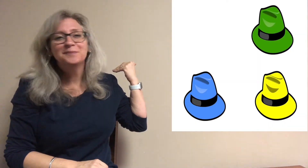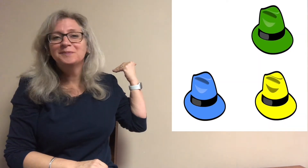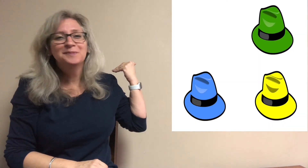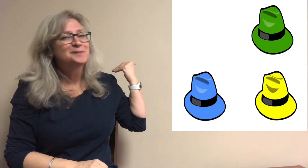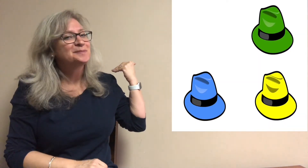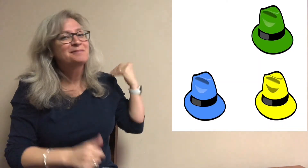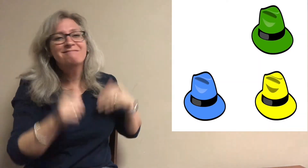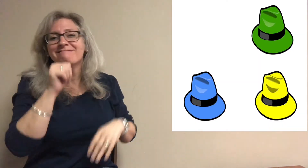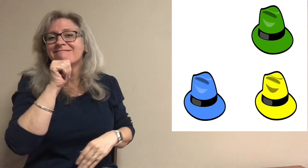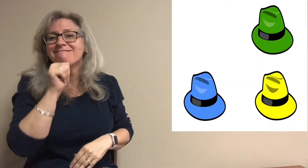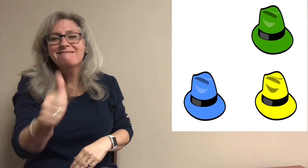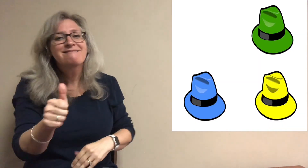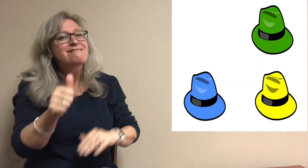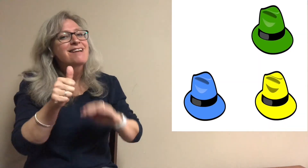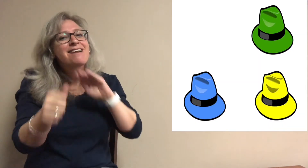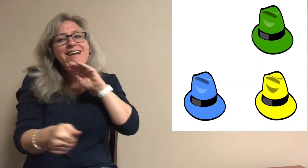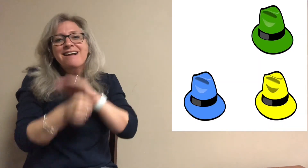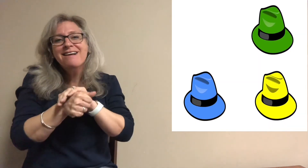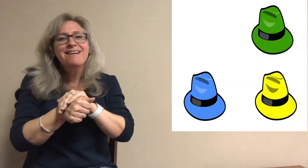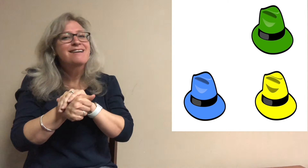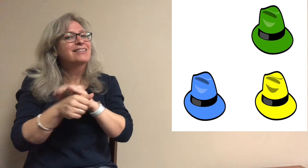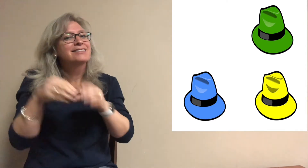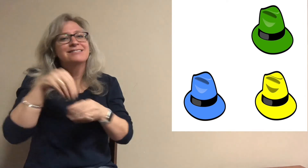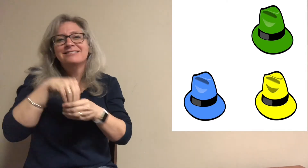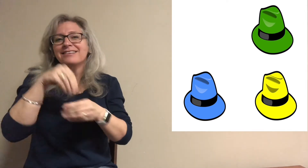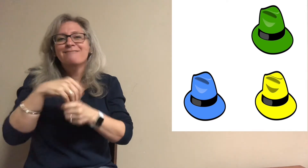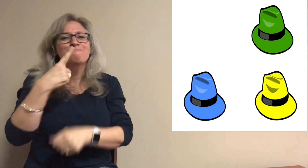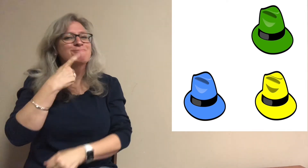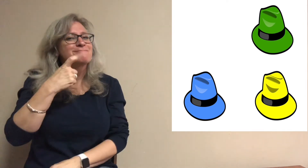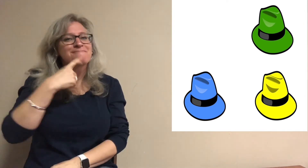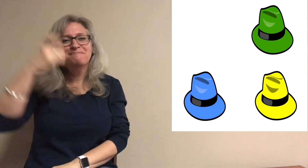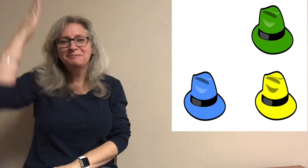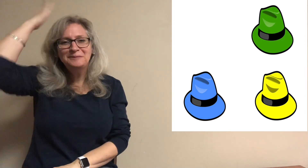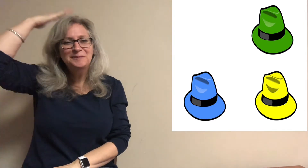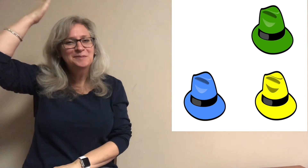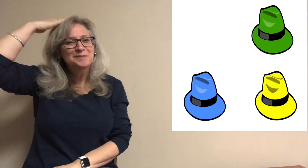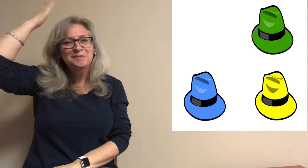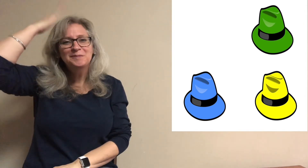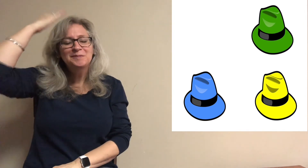No, he's not hiding inside the red hat.